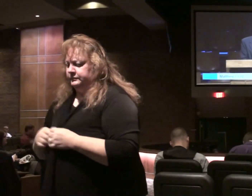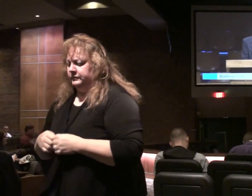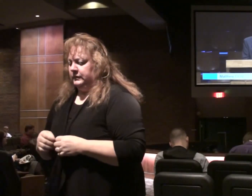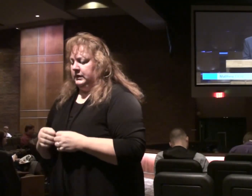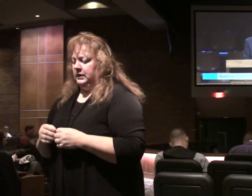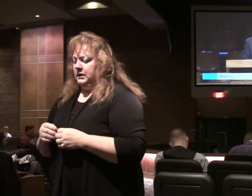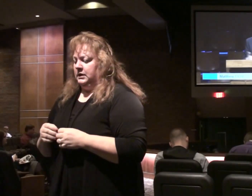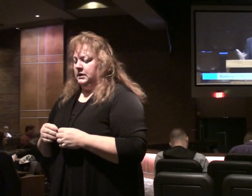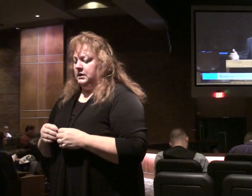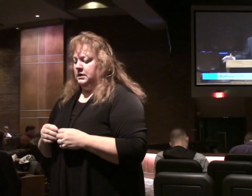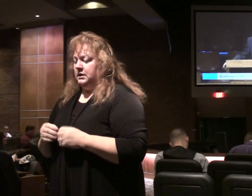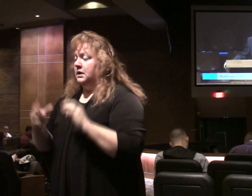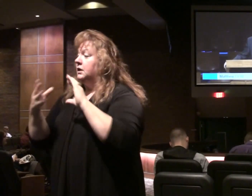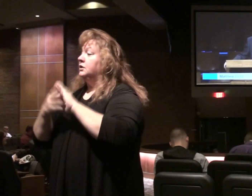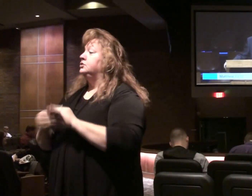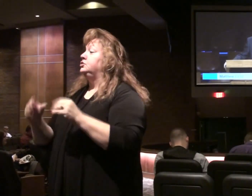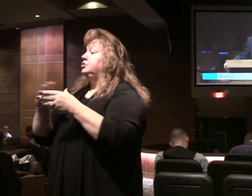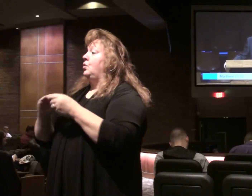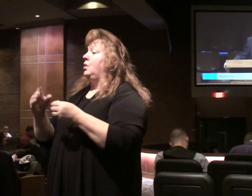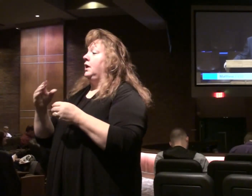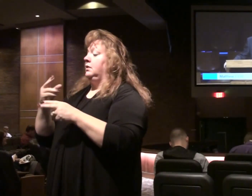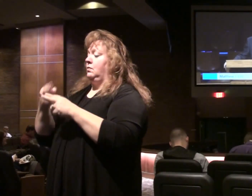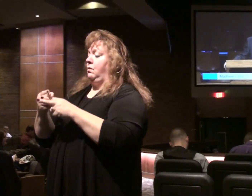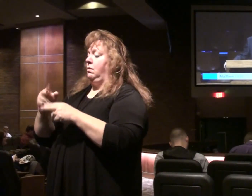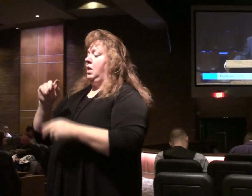We're going to look at the parable of the sower